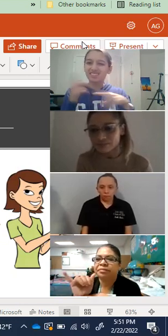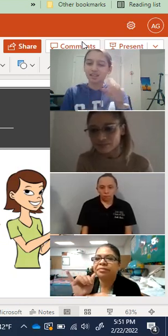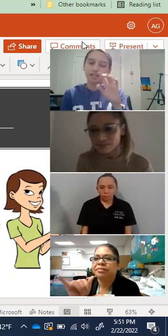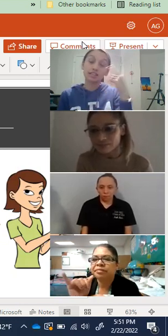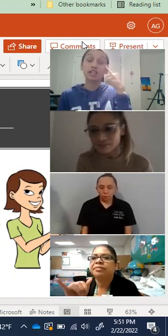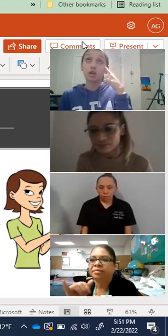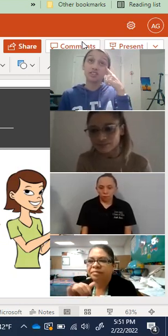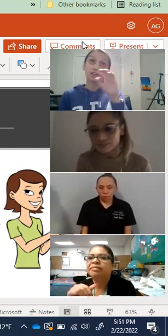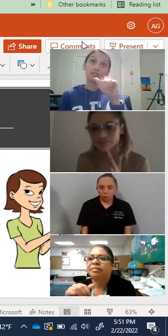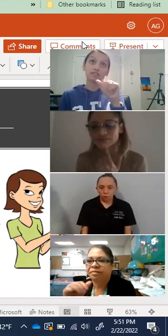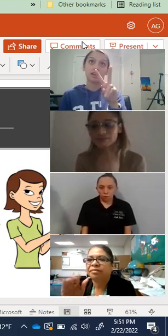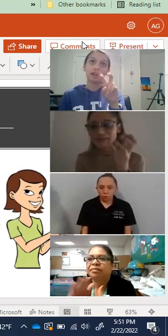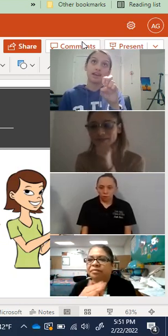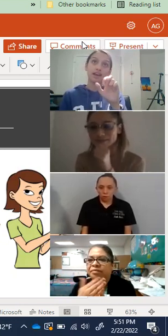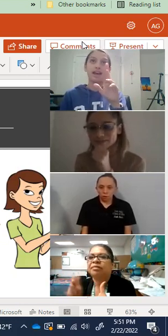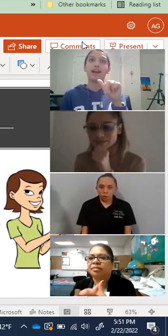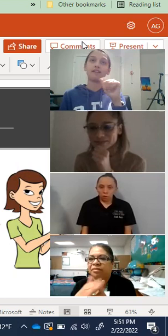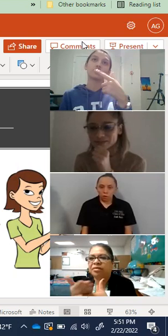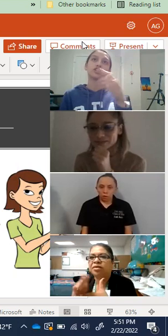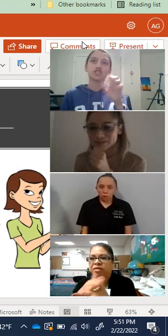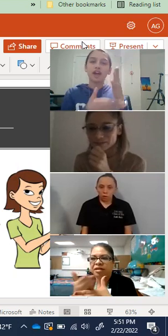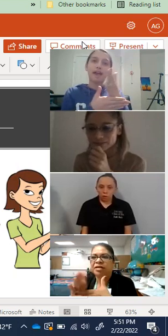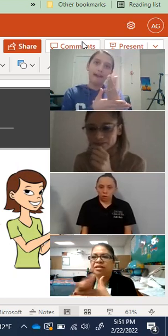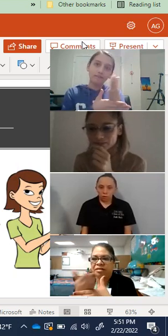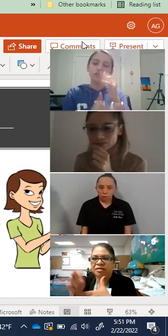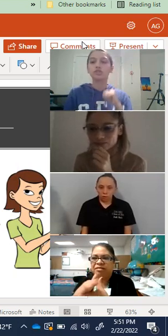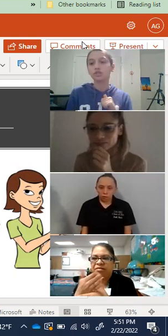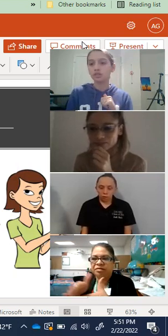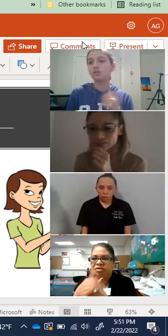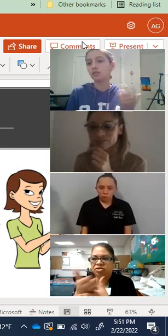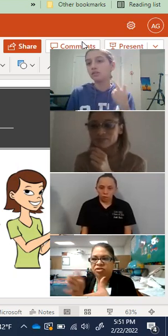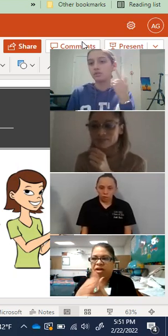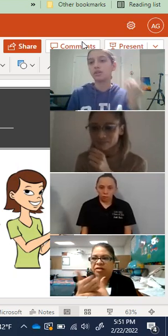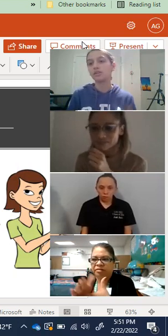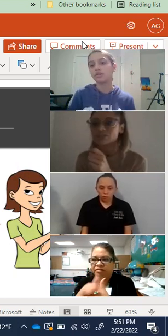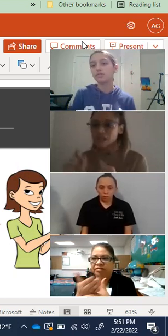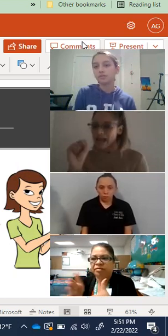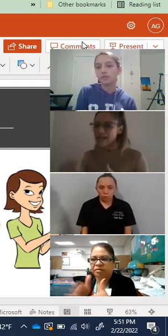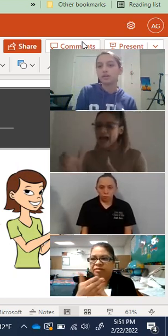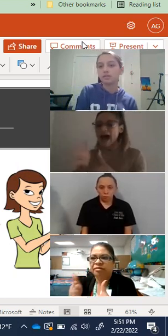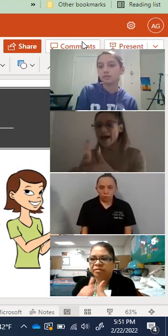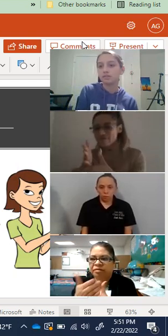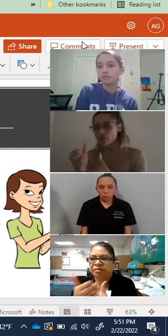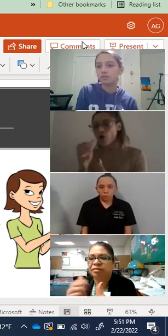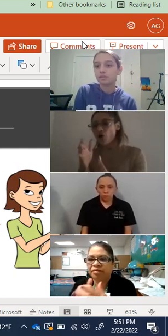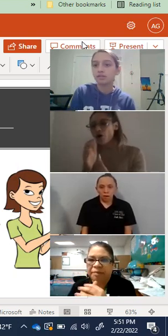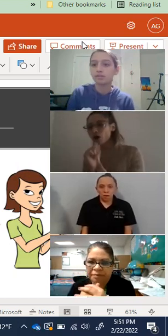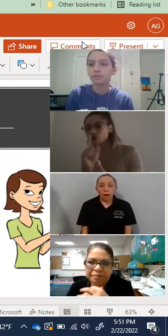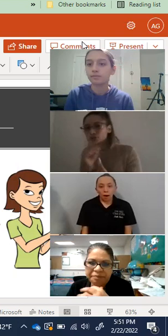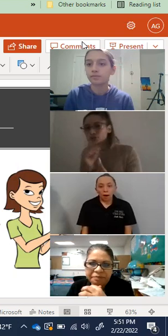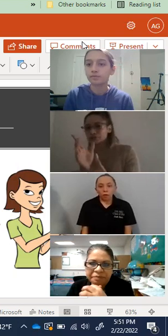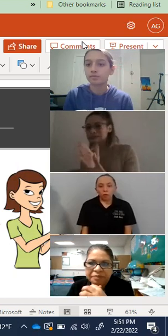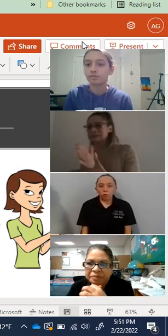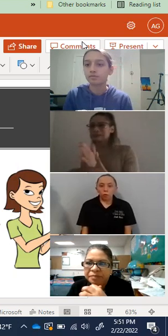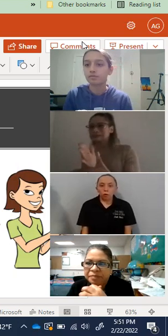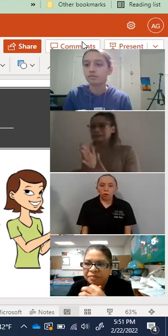That's that sign. Like that's what I think of as average. That's what I think of. Yeah.